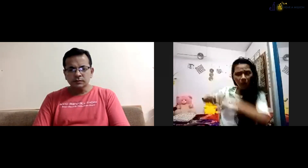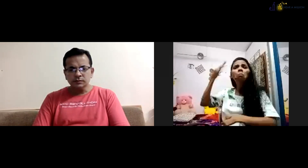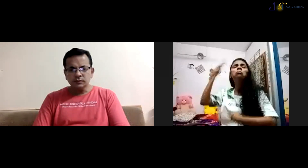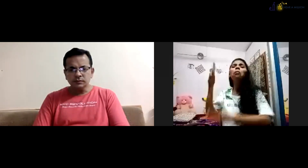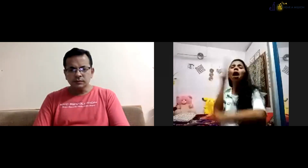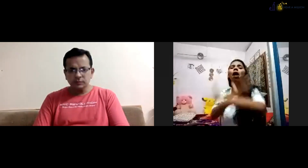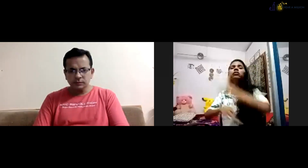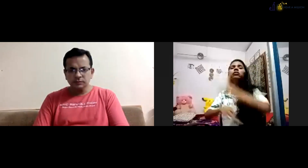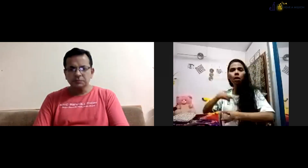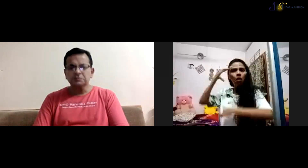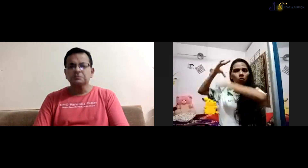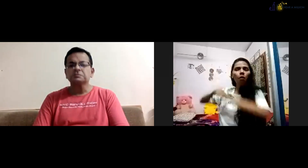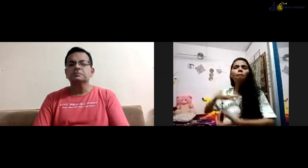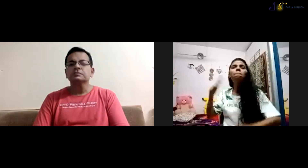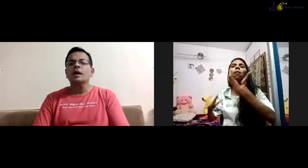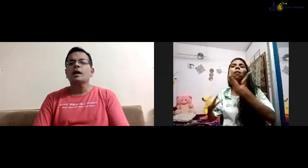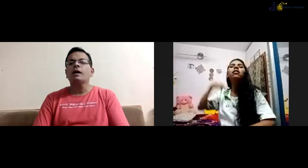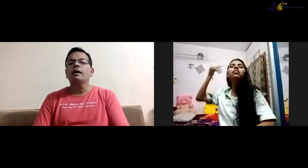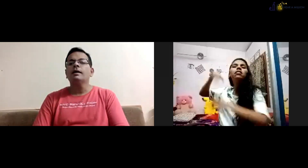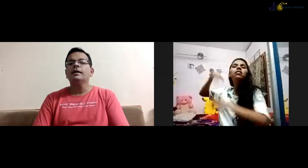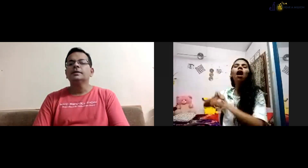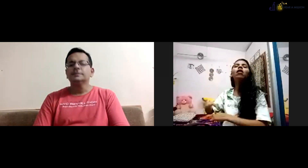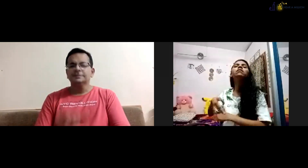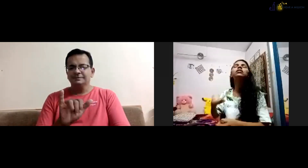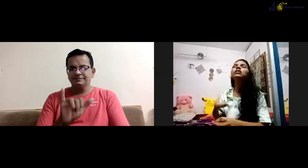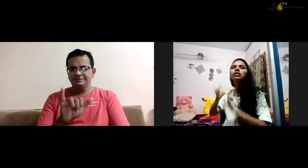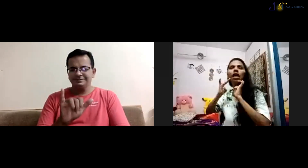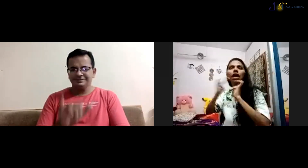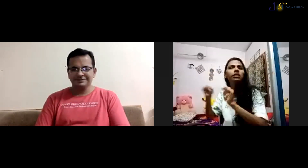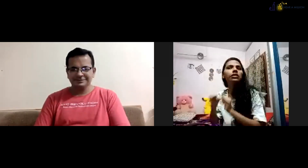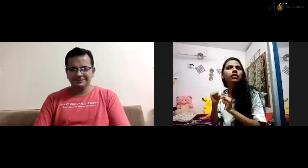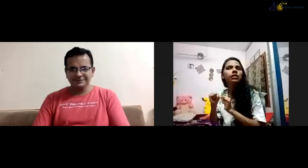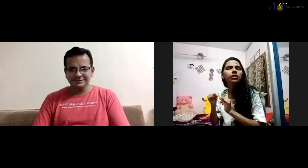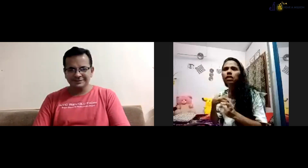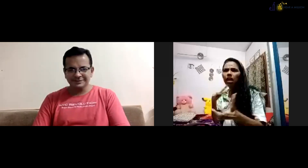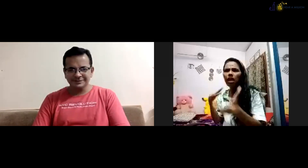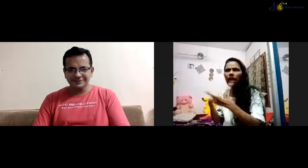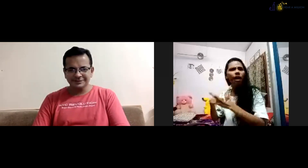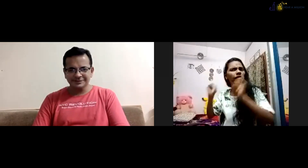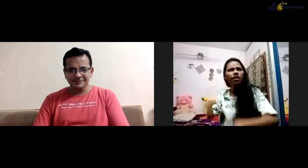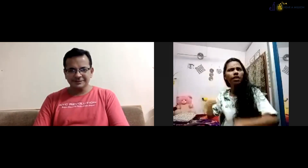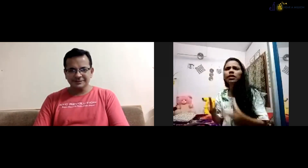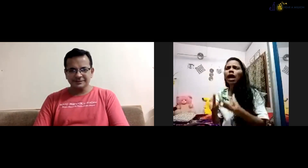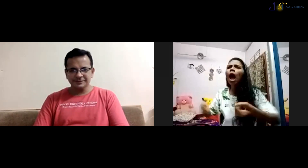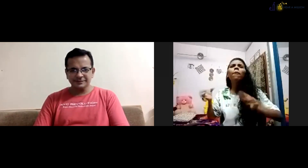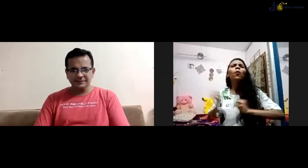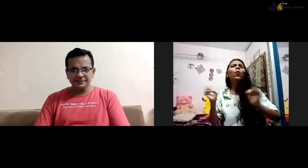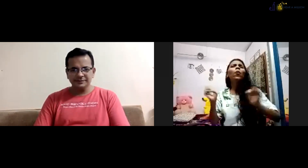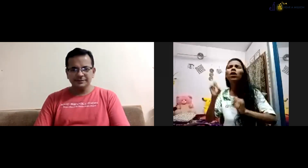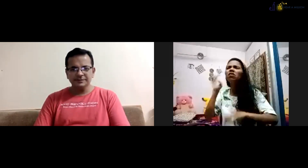having any rules. I was suffering from all of the things. I was facing challenges. It was